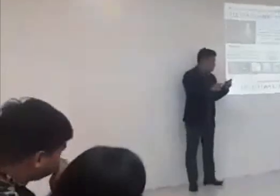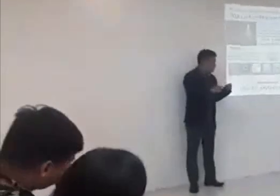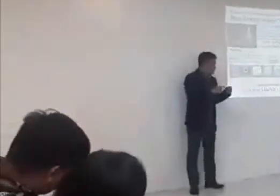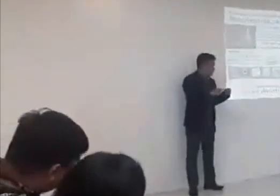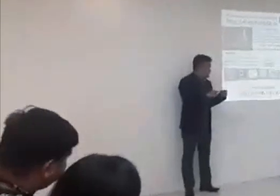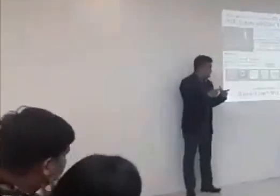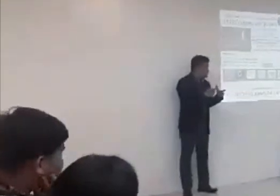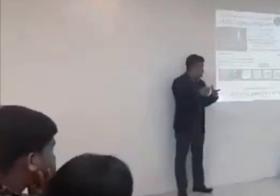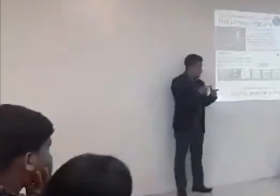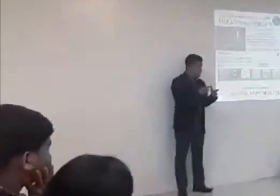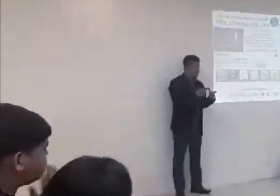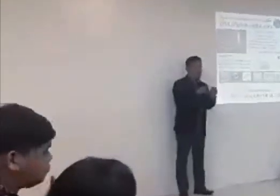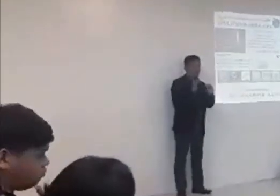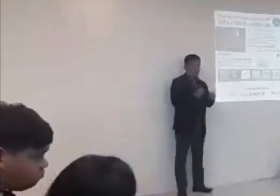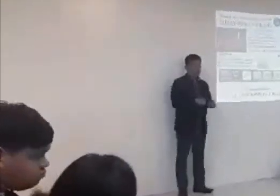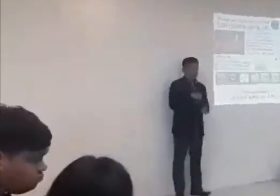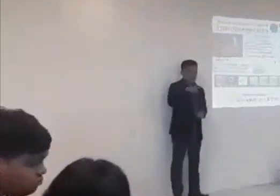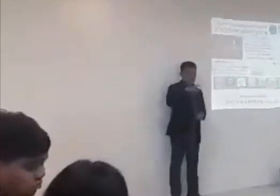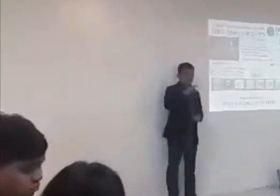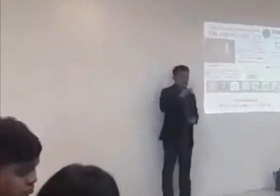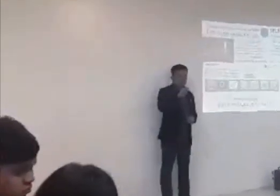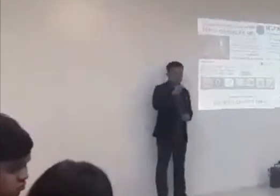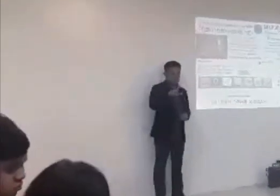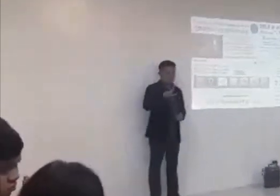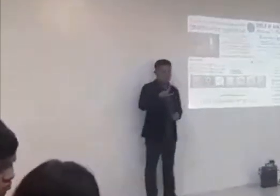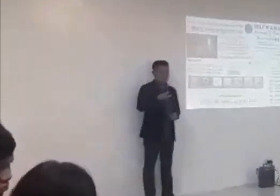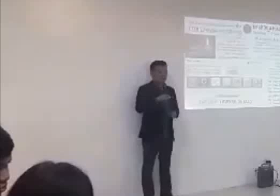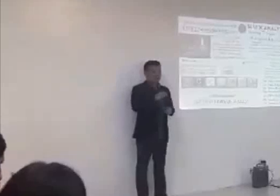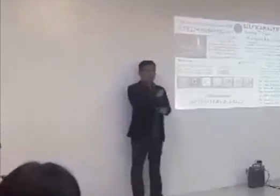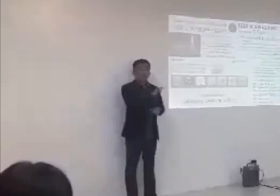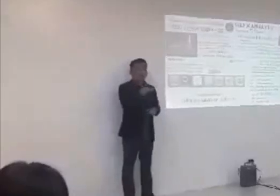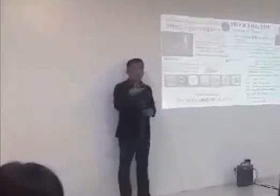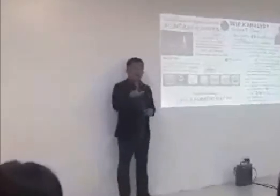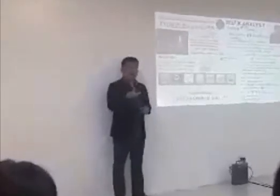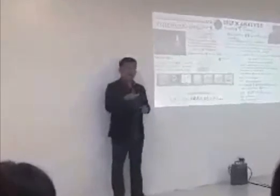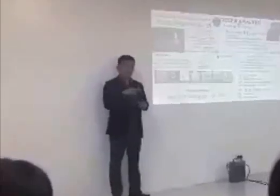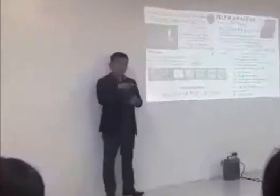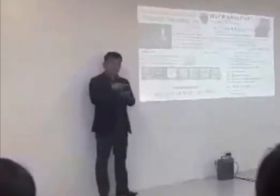one. Pure potential. Everybody is a pure potential.